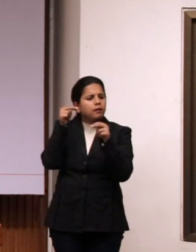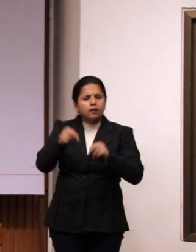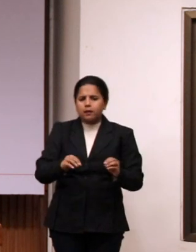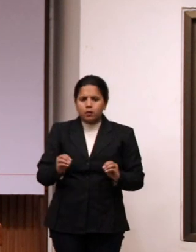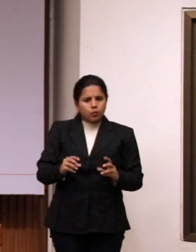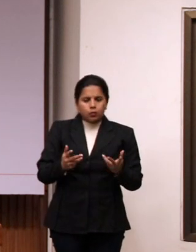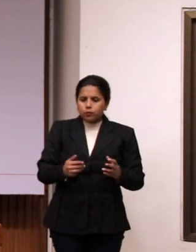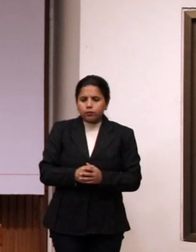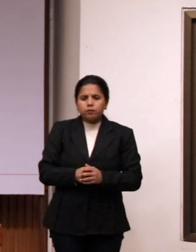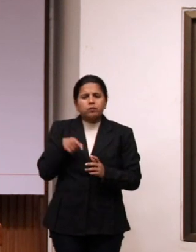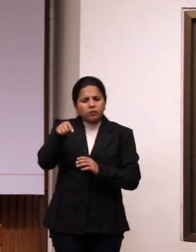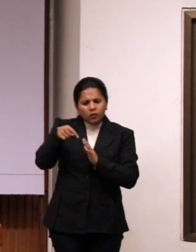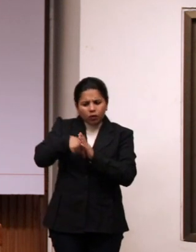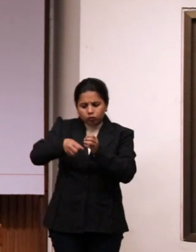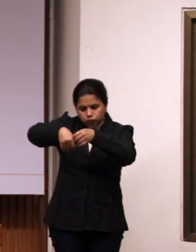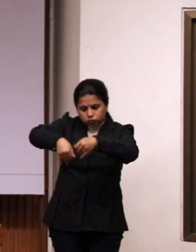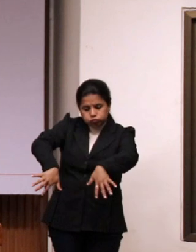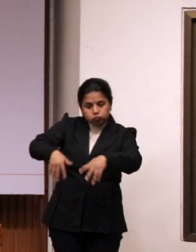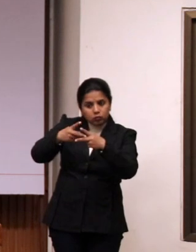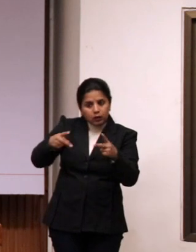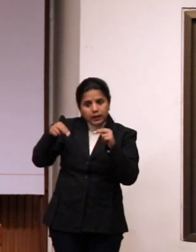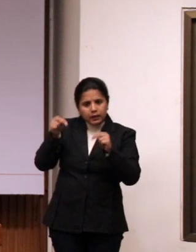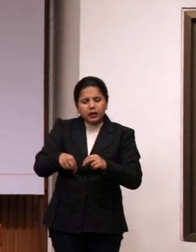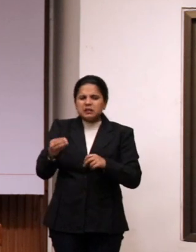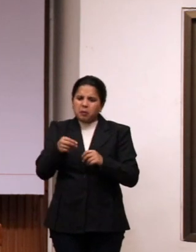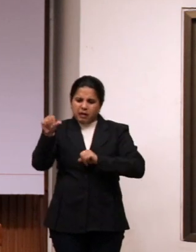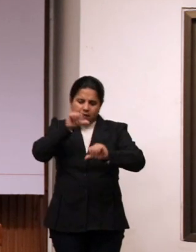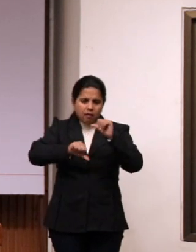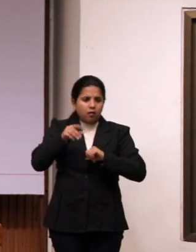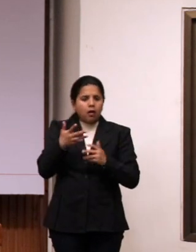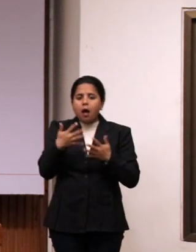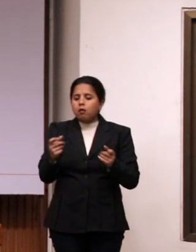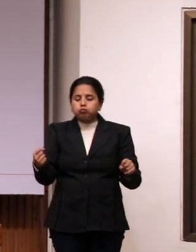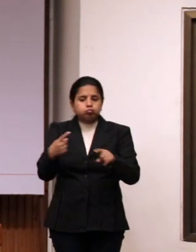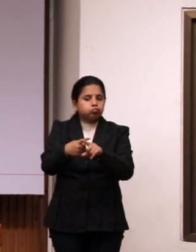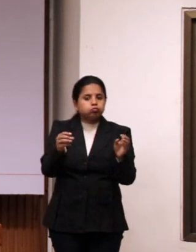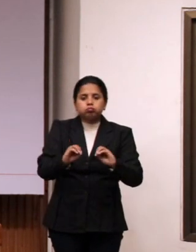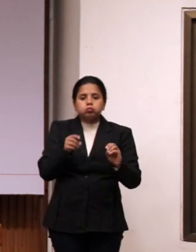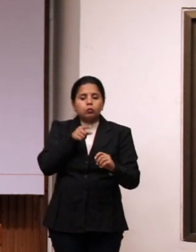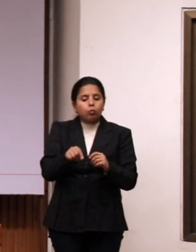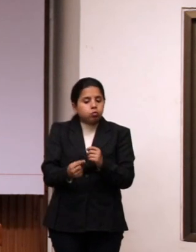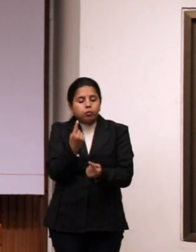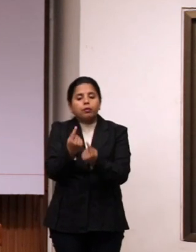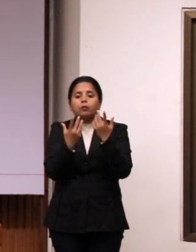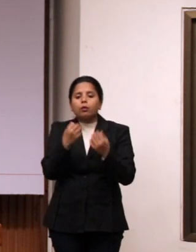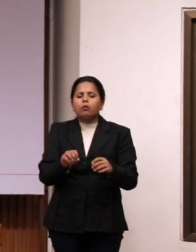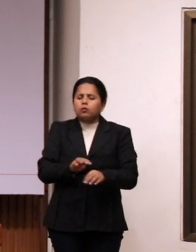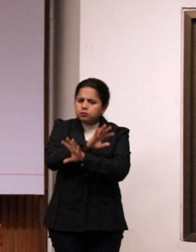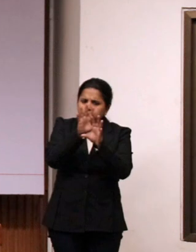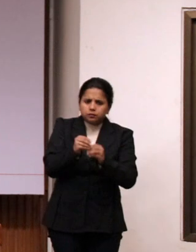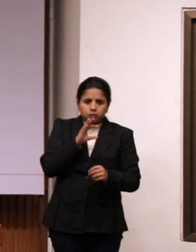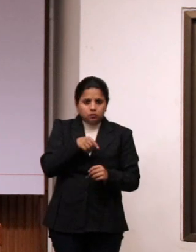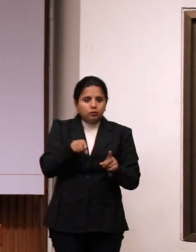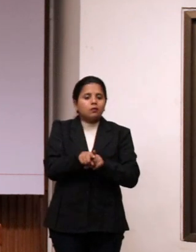grow. Roots emits something else, some chemical, not allowing any native species to grow. So entirely a